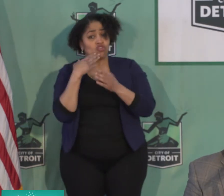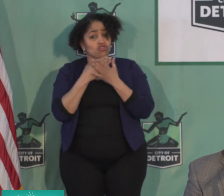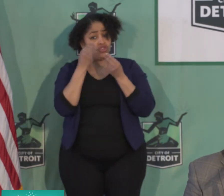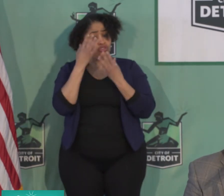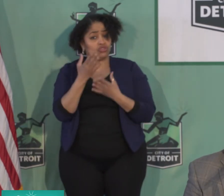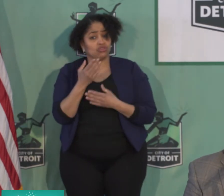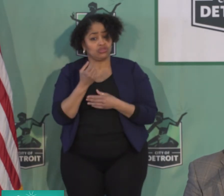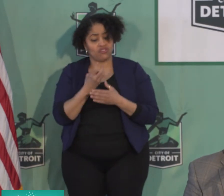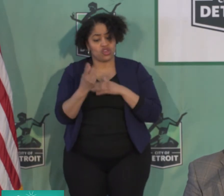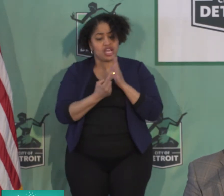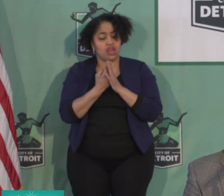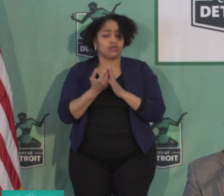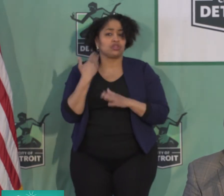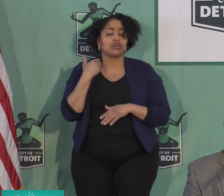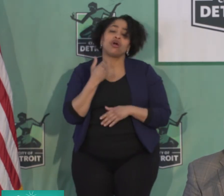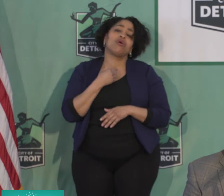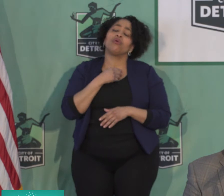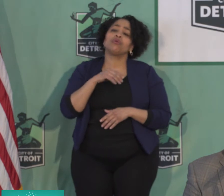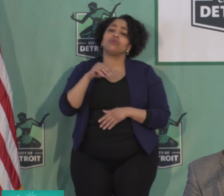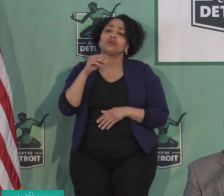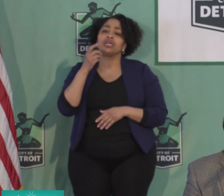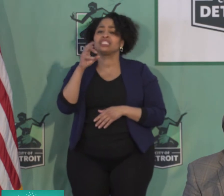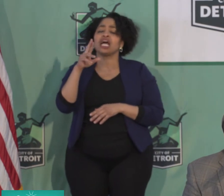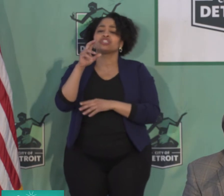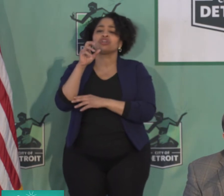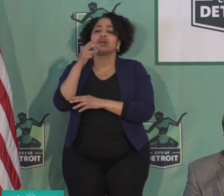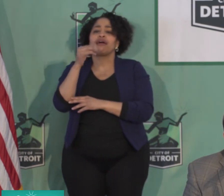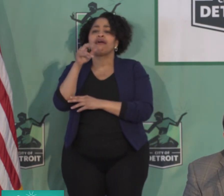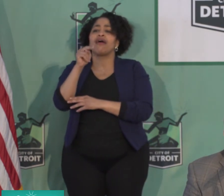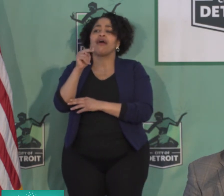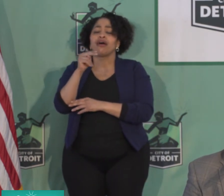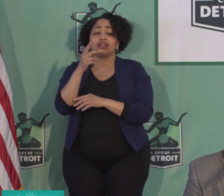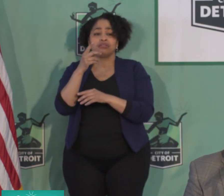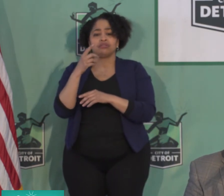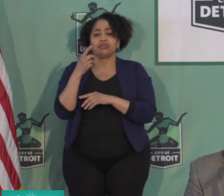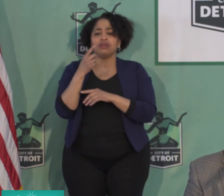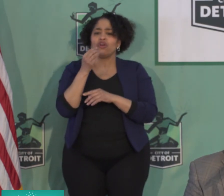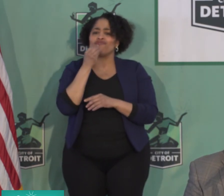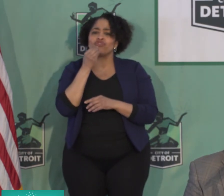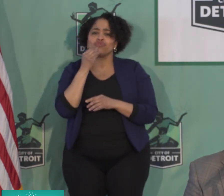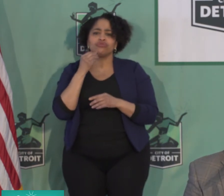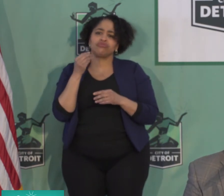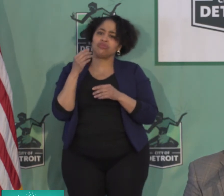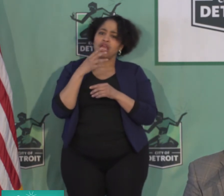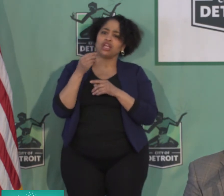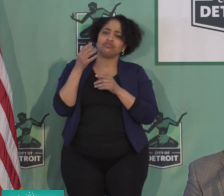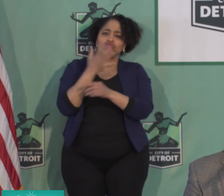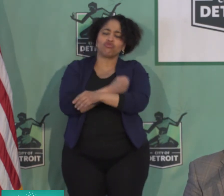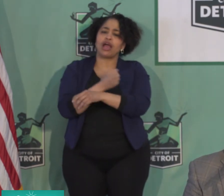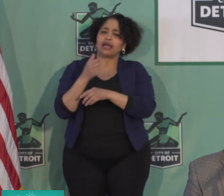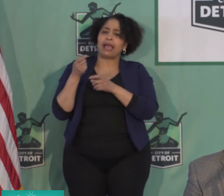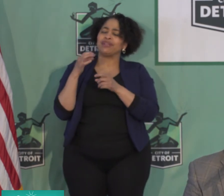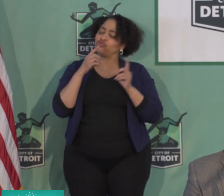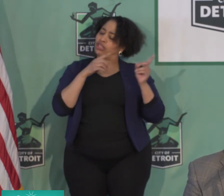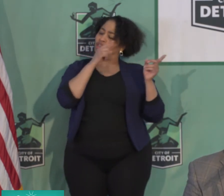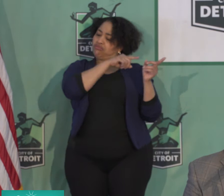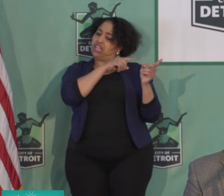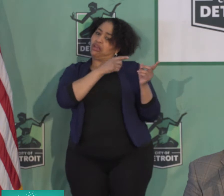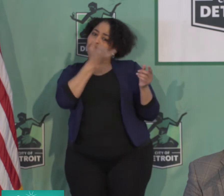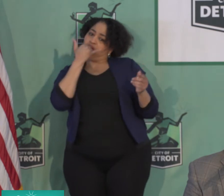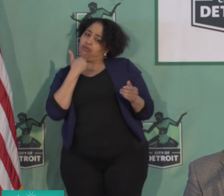Dr. Steve Hahn, the head of the Food and Drug Administration in Washington, D.C., called me to say that Henry Ford's